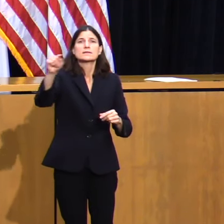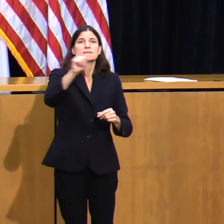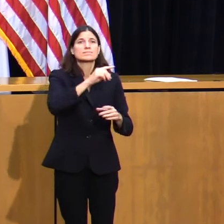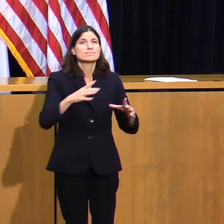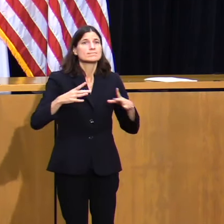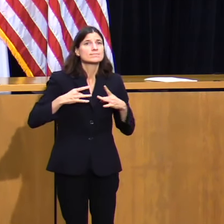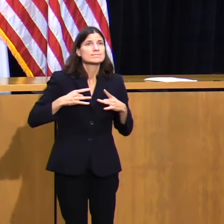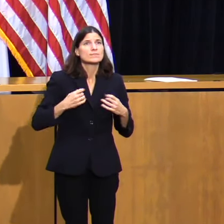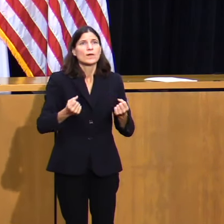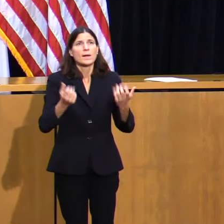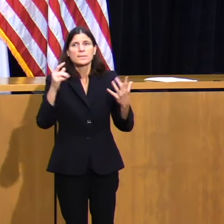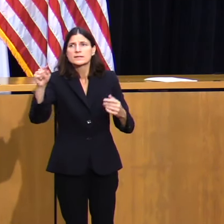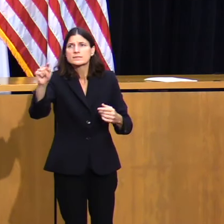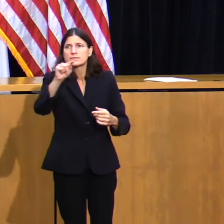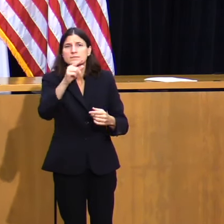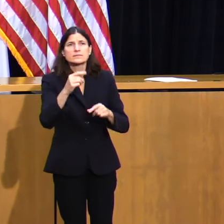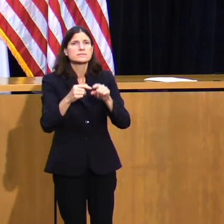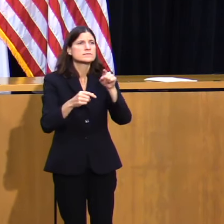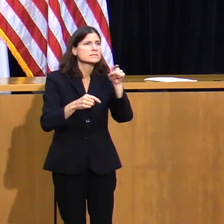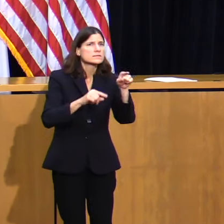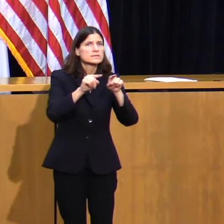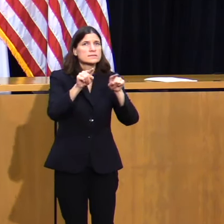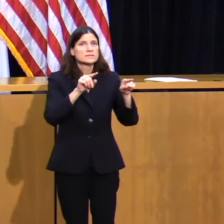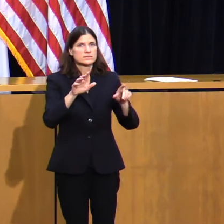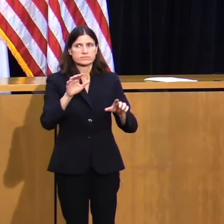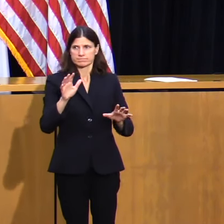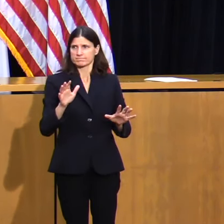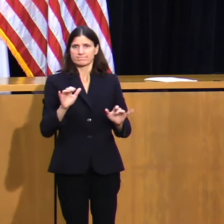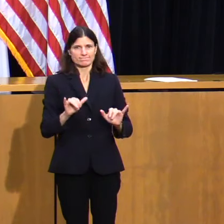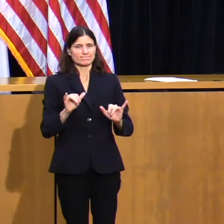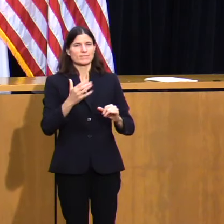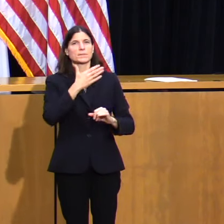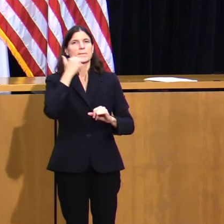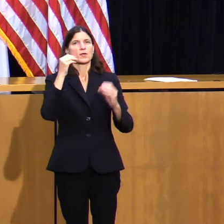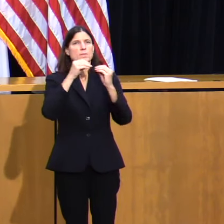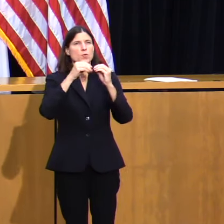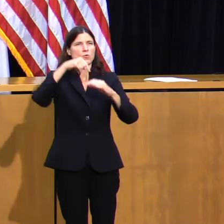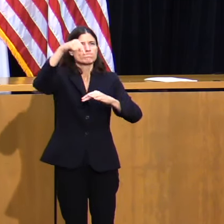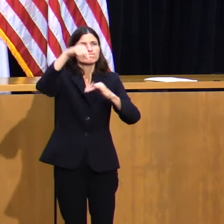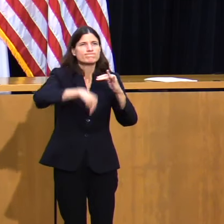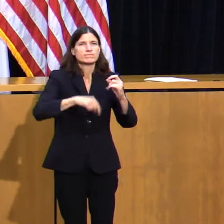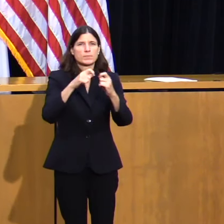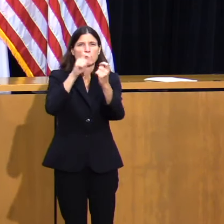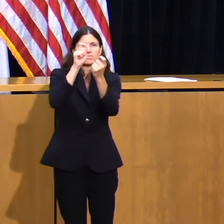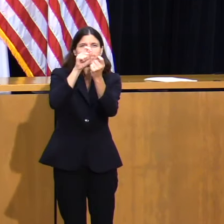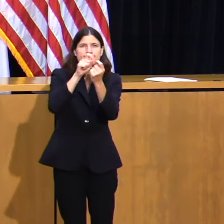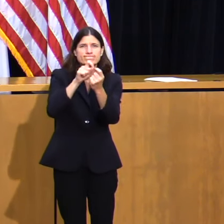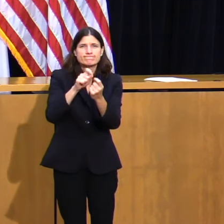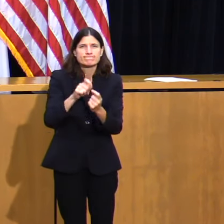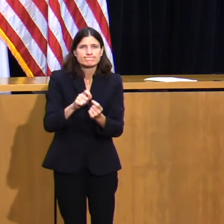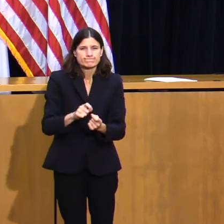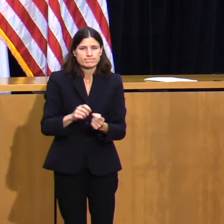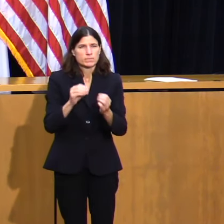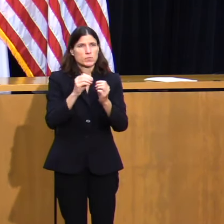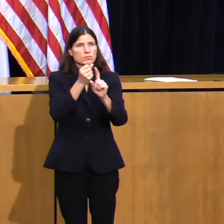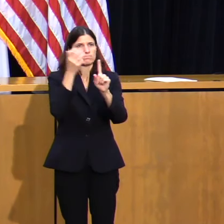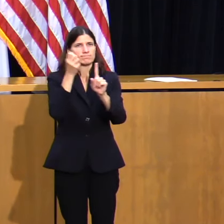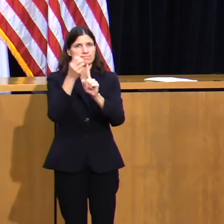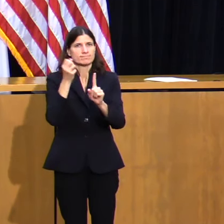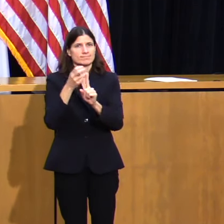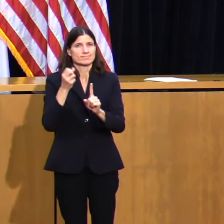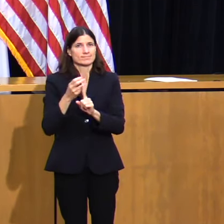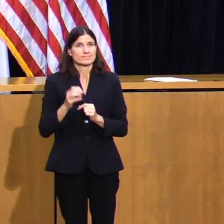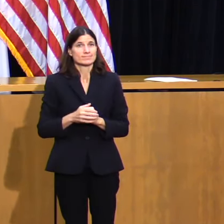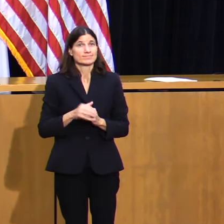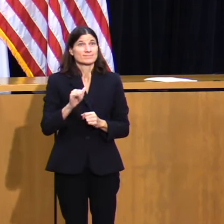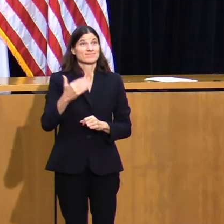data sources, organized and quality checked for each Wednesday's report, it's become increasingly difficult to meet the 4 p.m. self-imposed